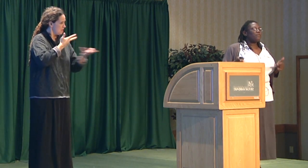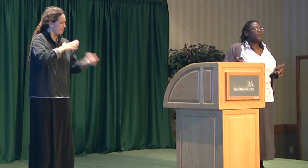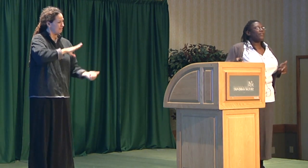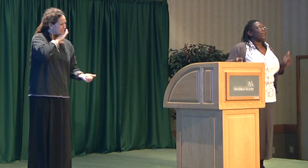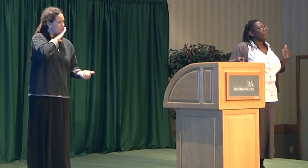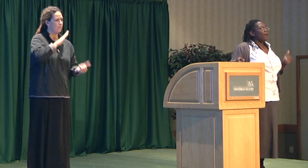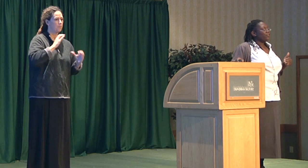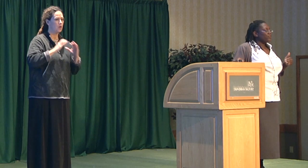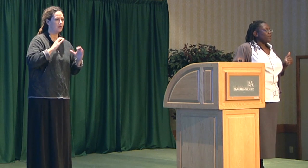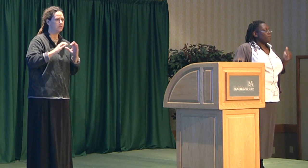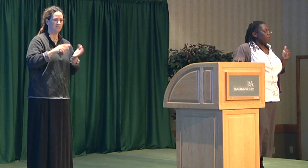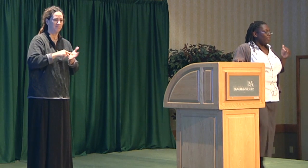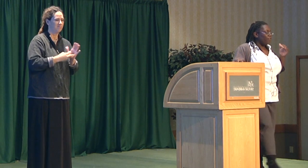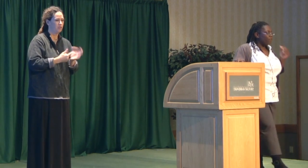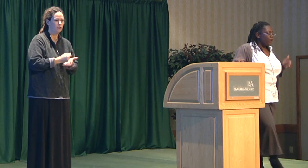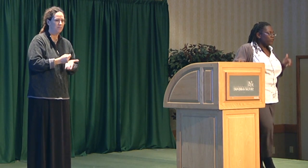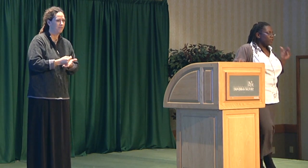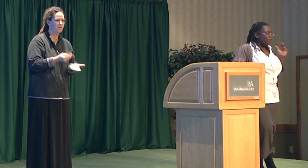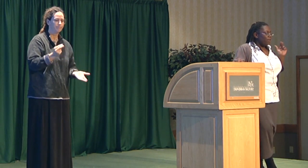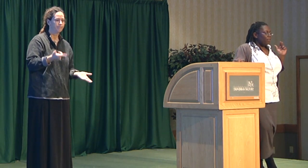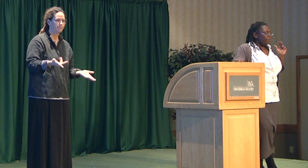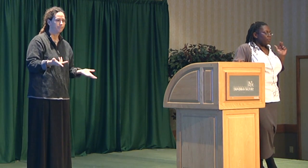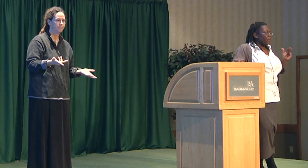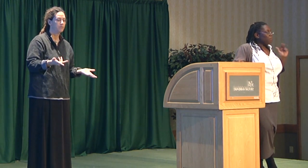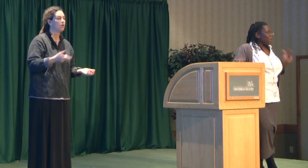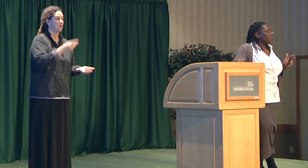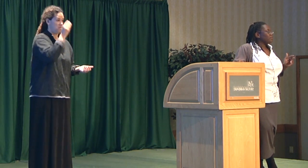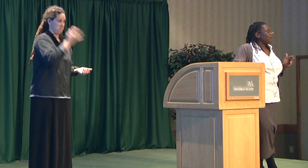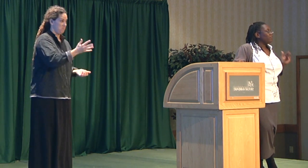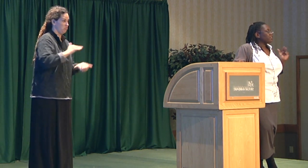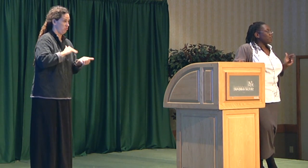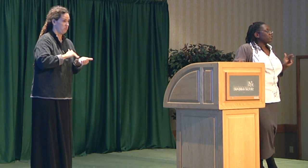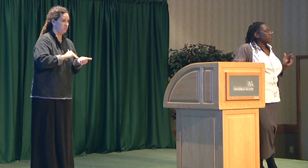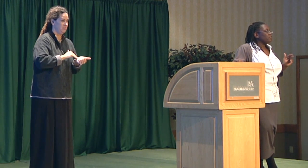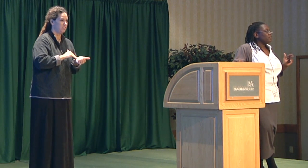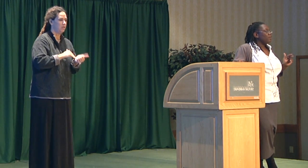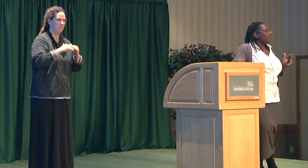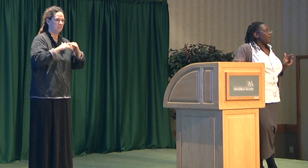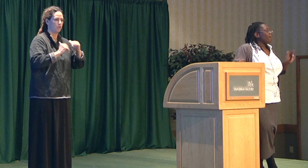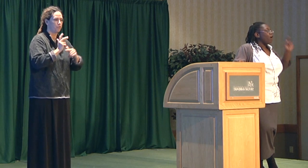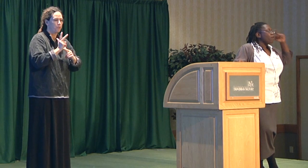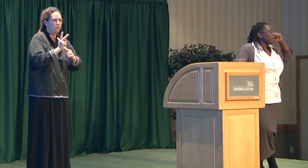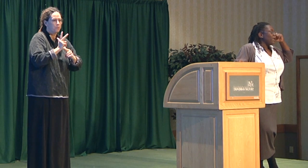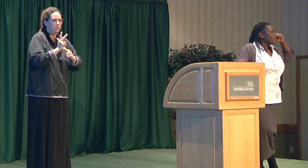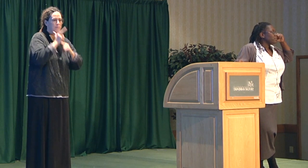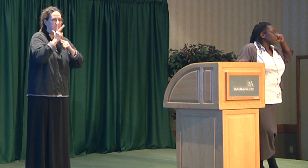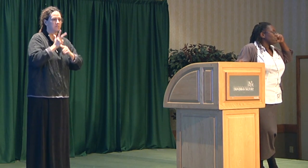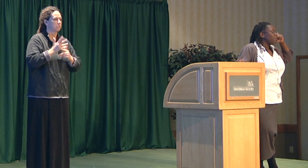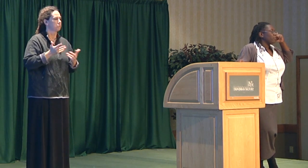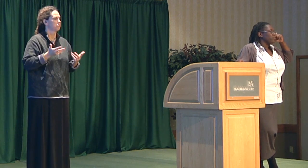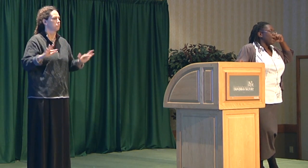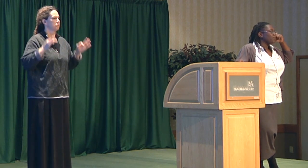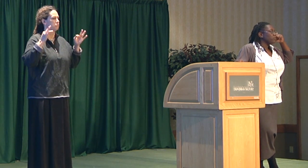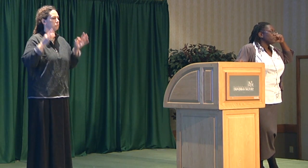studies have proven that doctors, in the first 3 minutes of discussion, have already made a